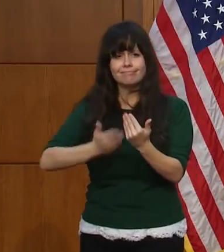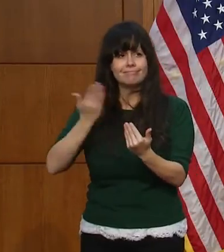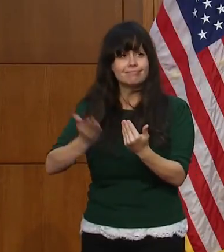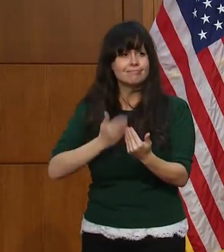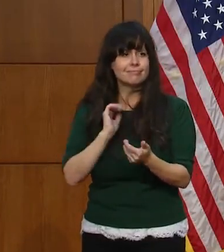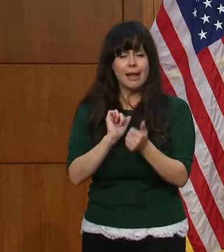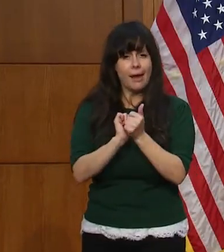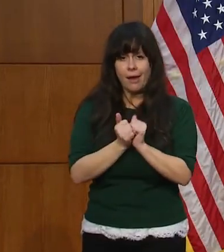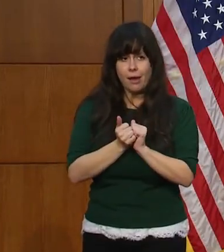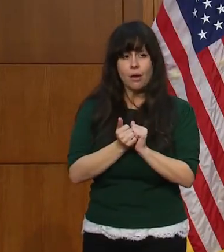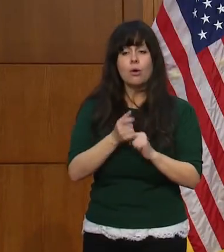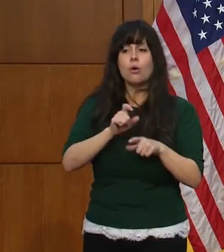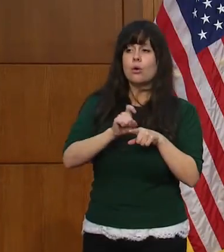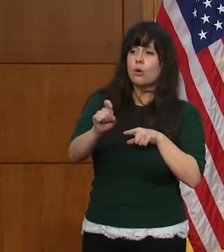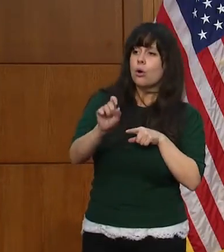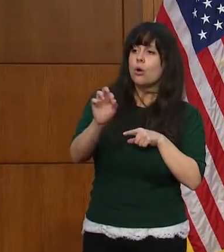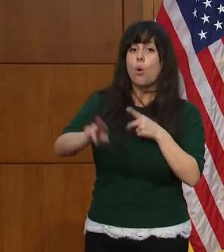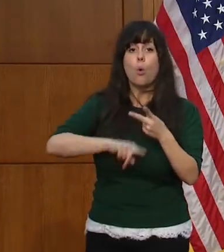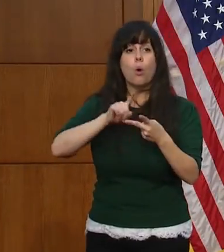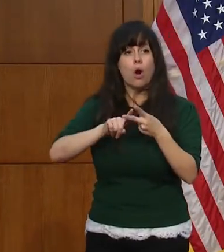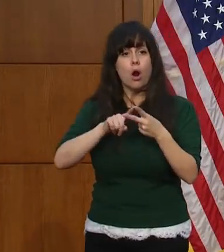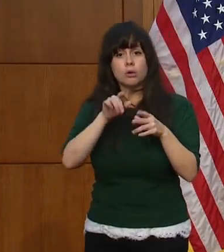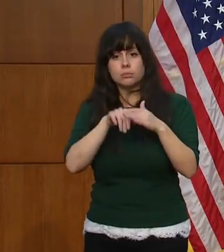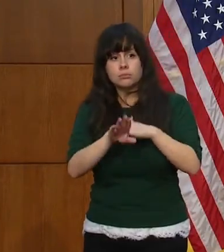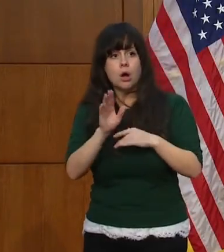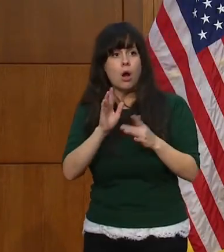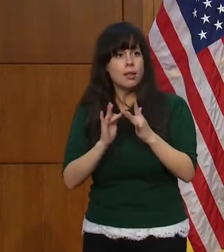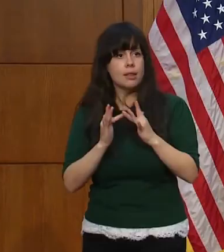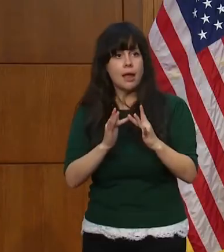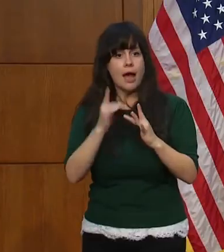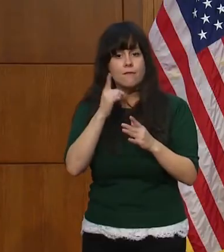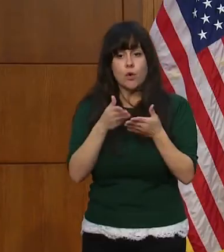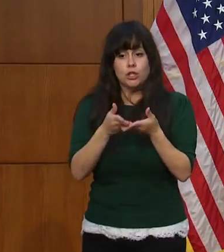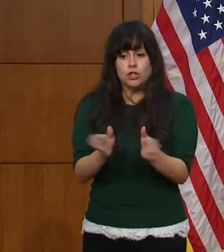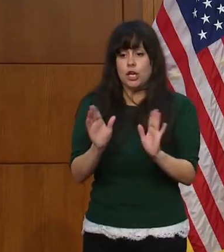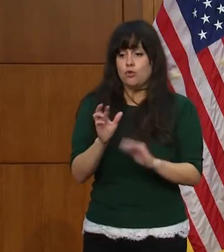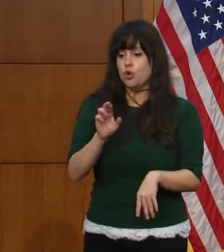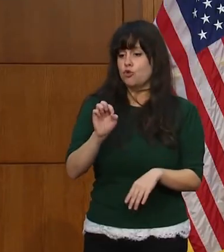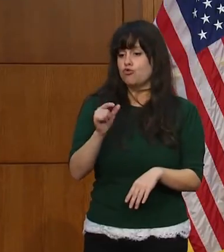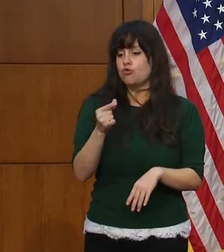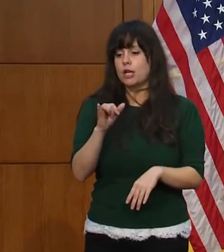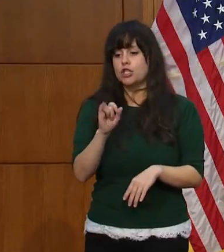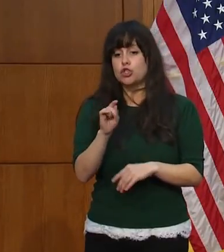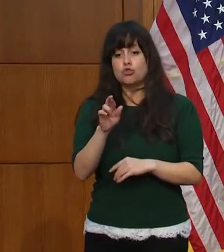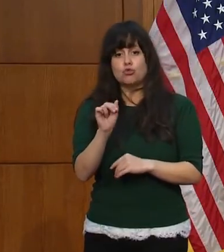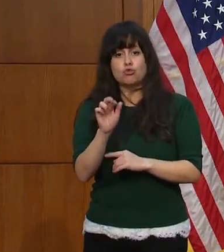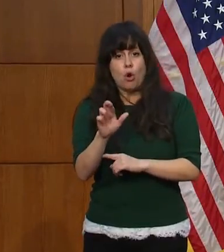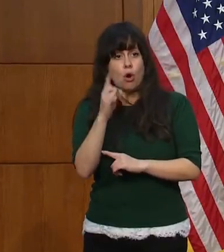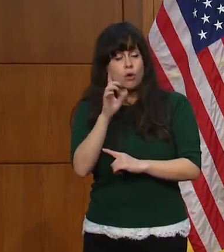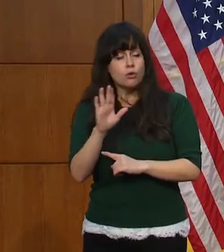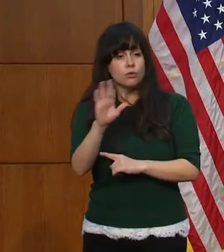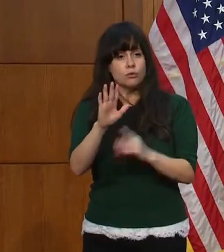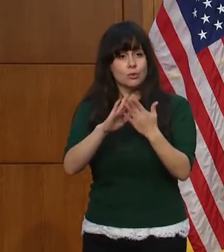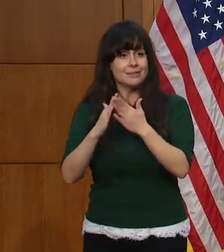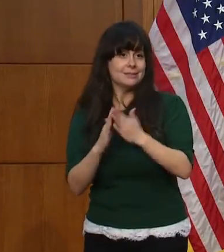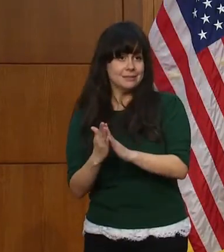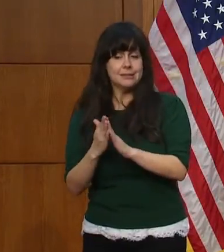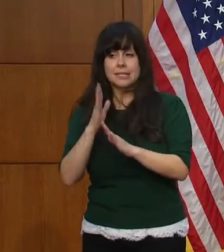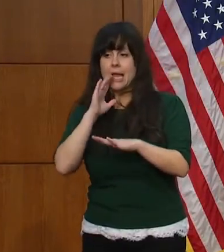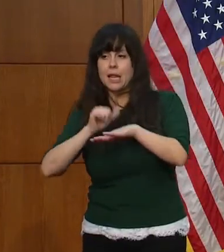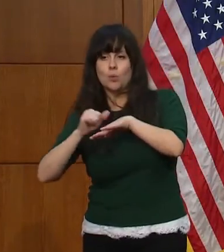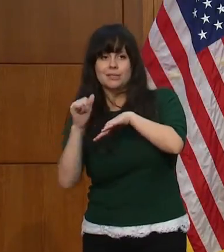call or visit the website of your general registrar for your county or city and ask them to send a ballot to